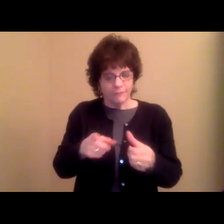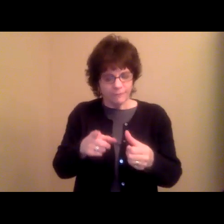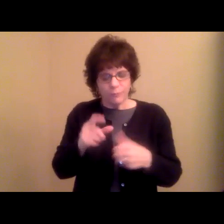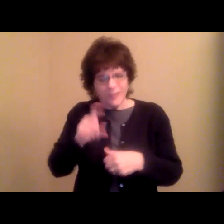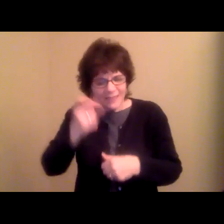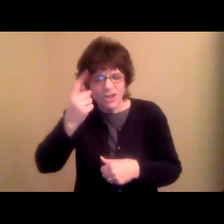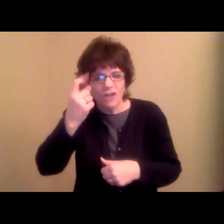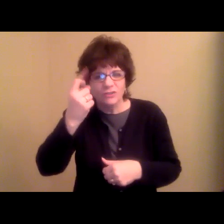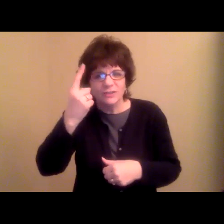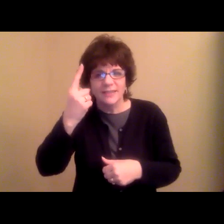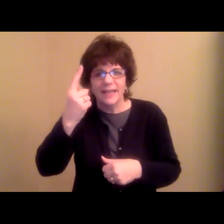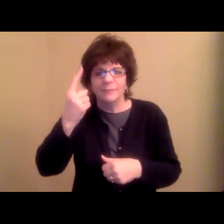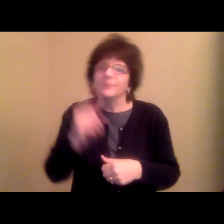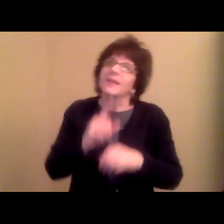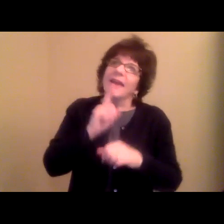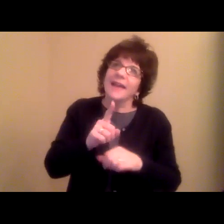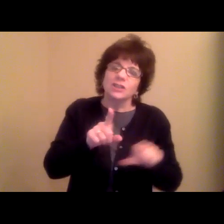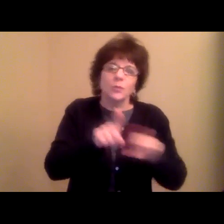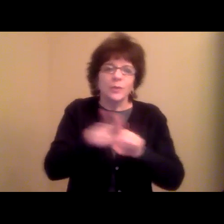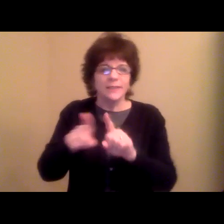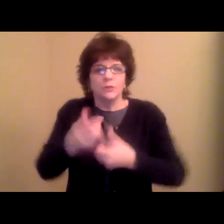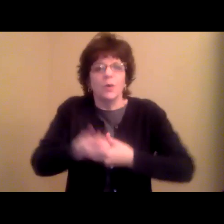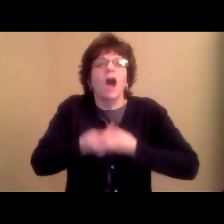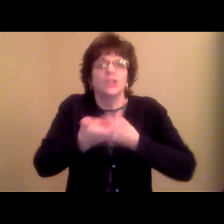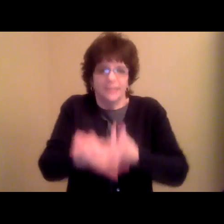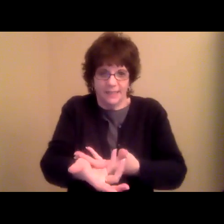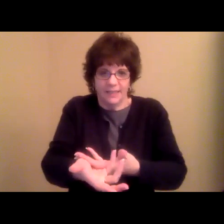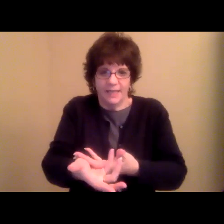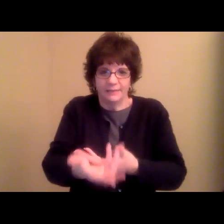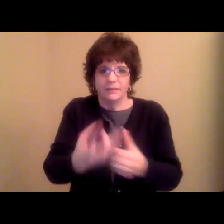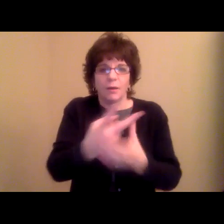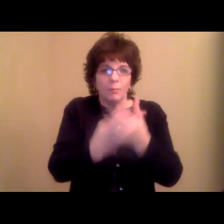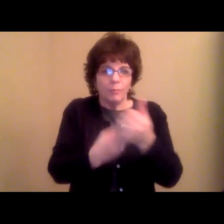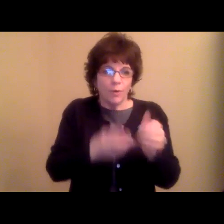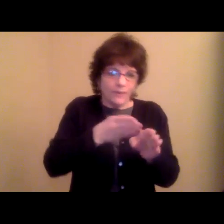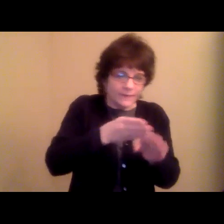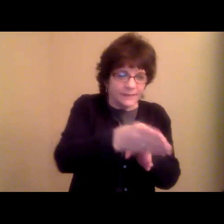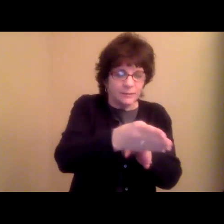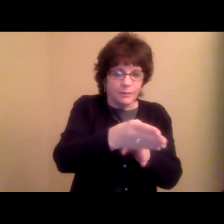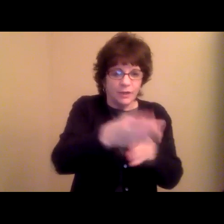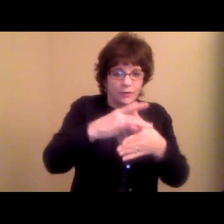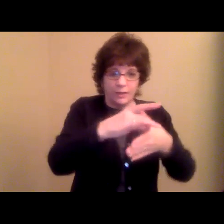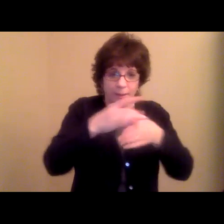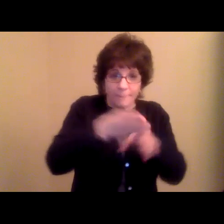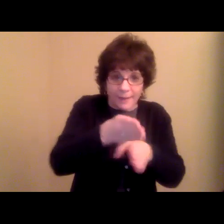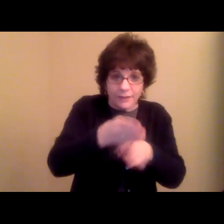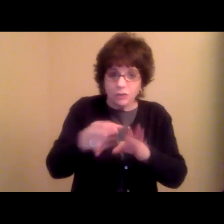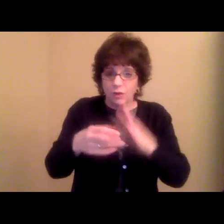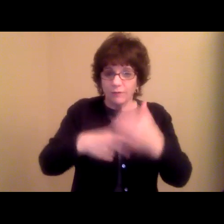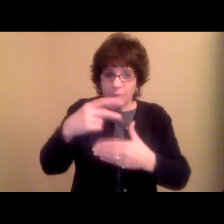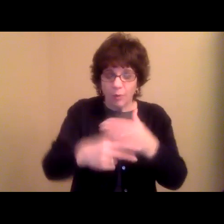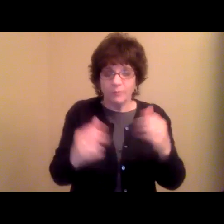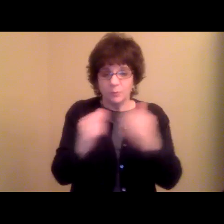understand, and actually we also need to articulate, both the disciplinary cohesion of the programs